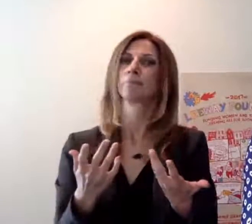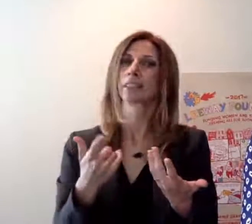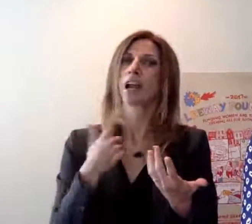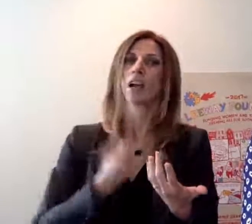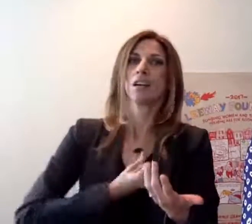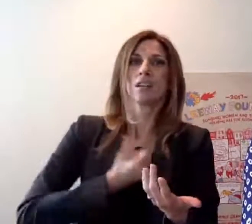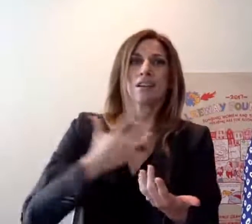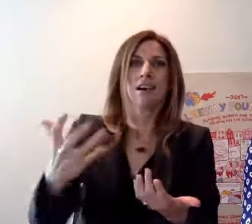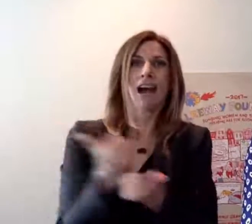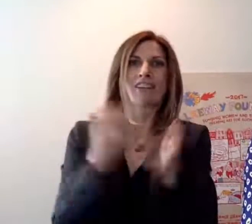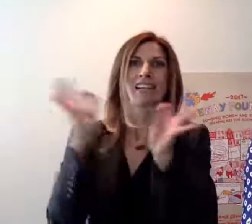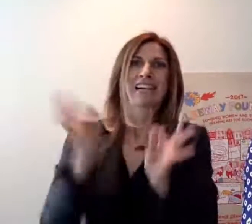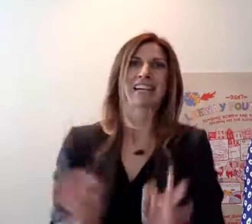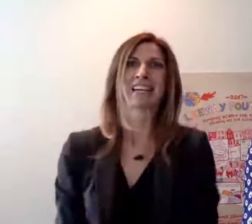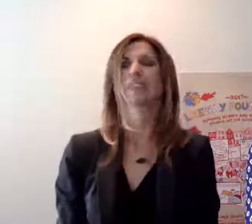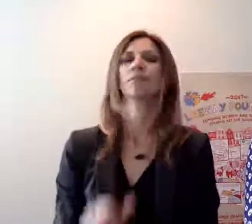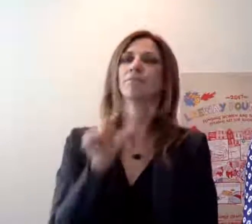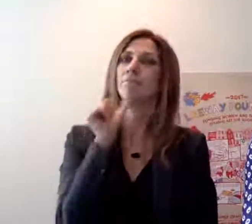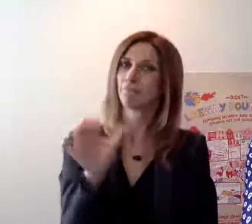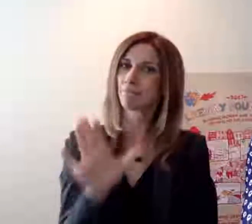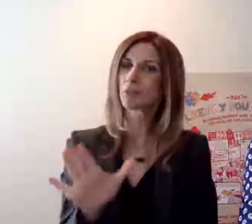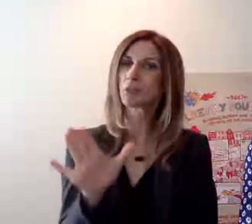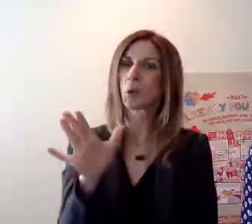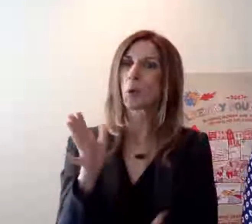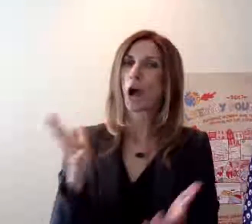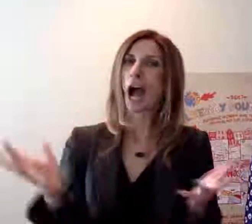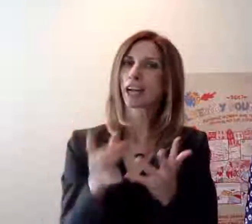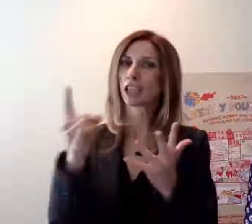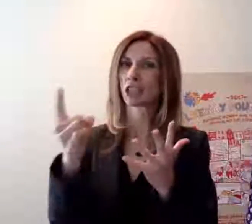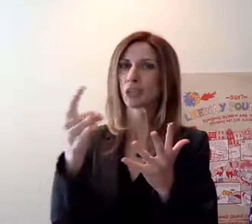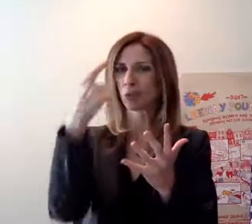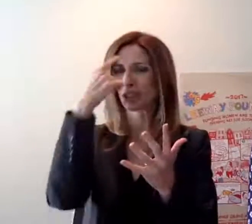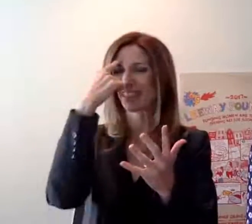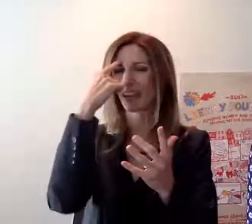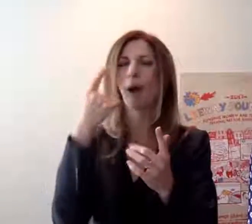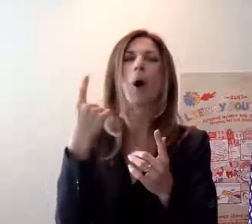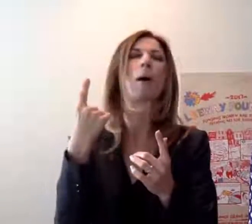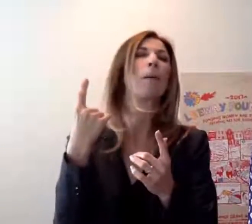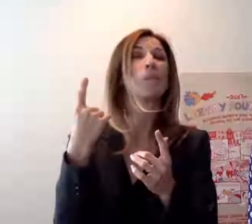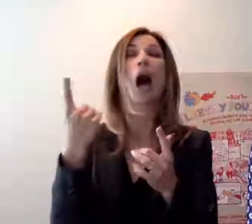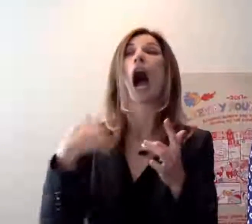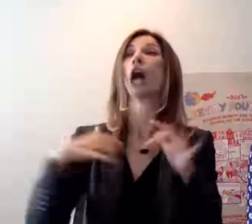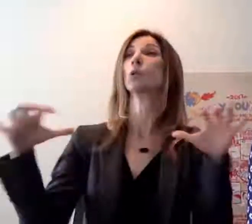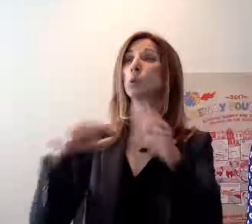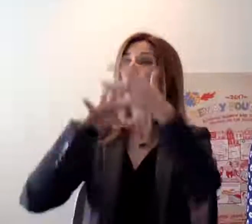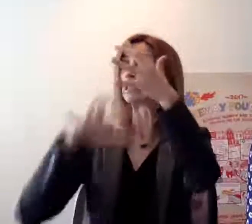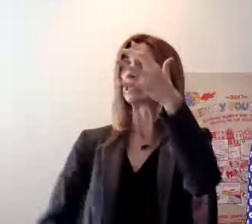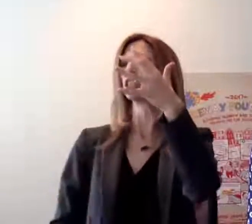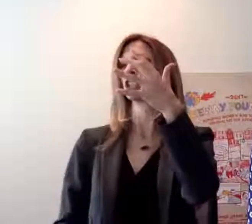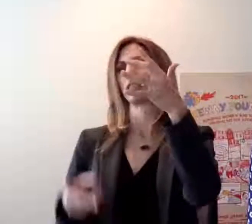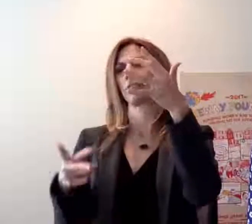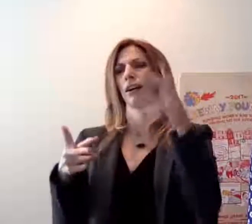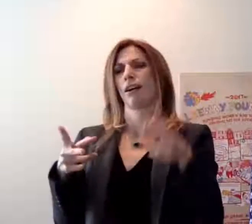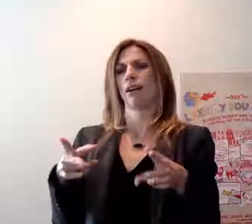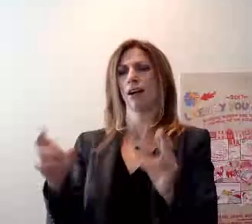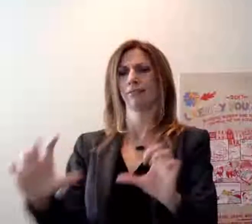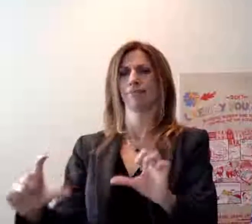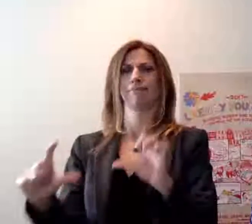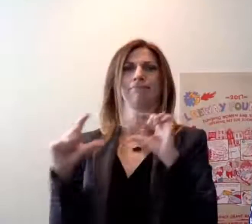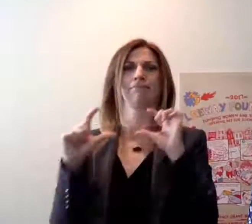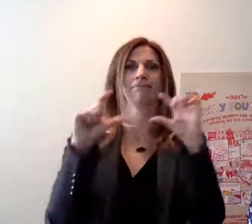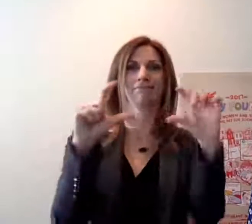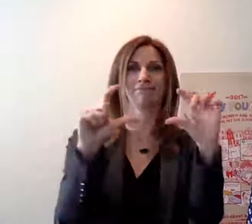it all. So I encourage you to think about, if you were to just take a slice of what you do and give us a really clear focus on